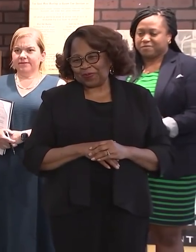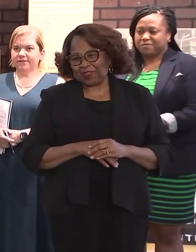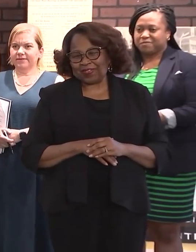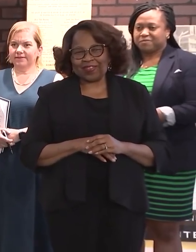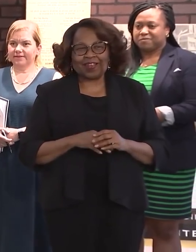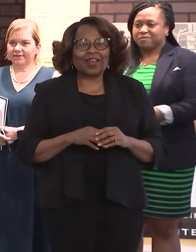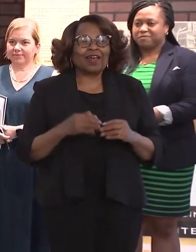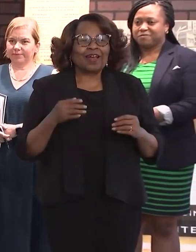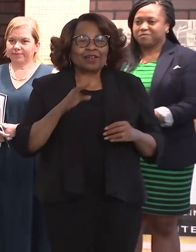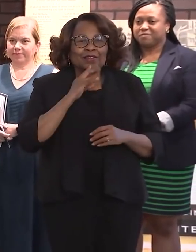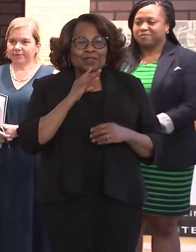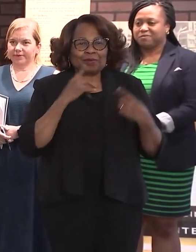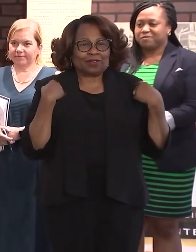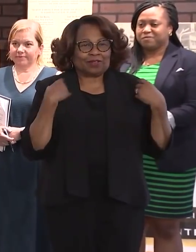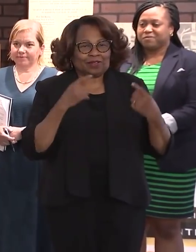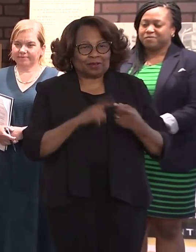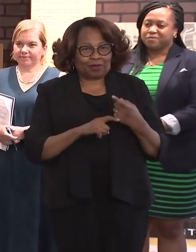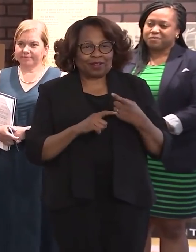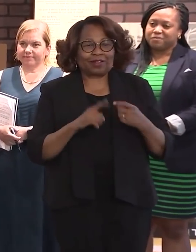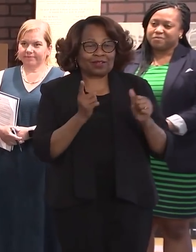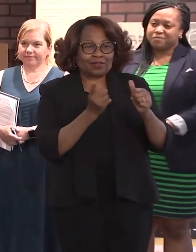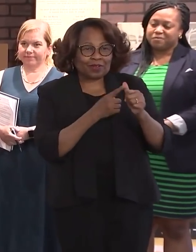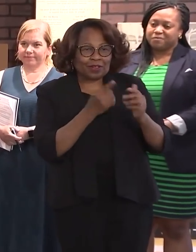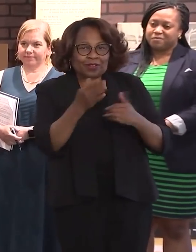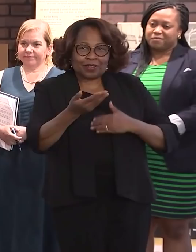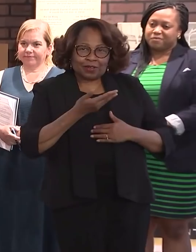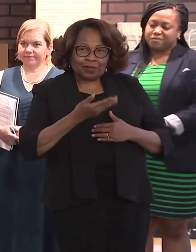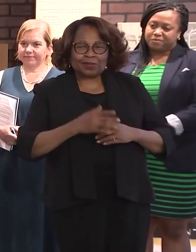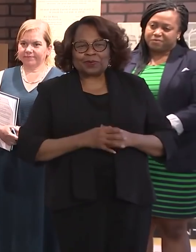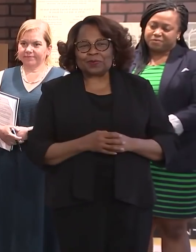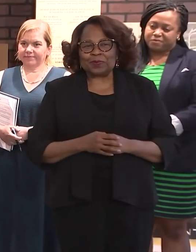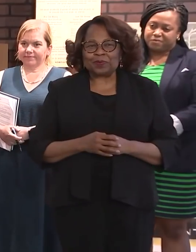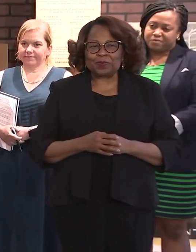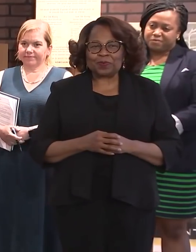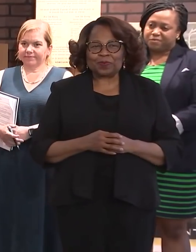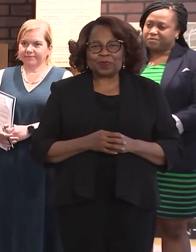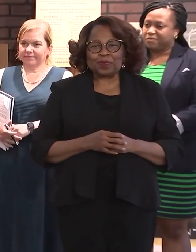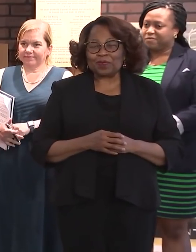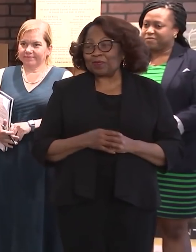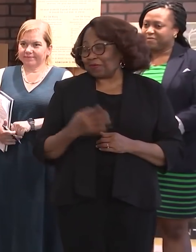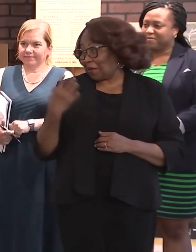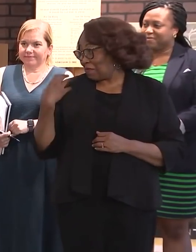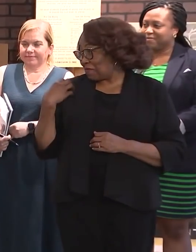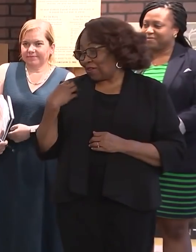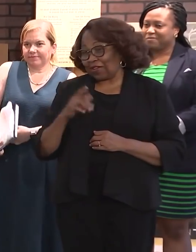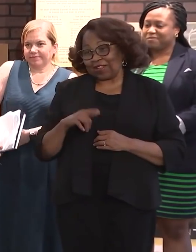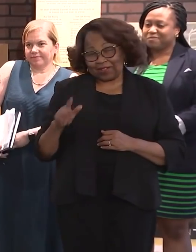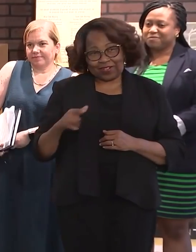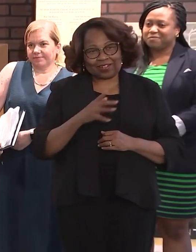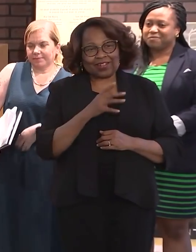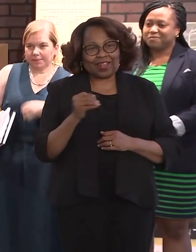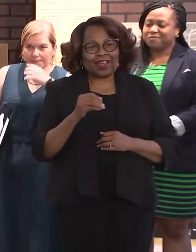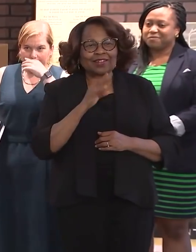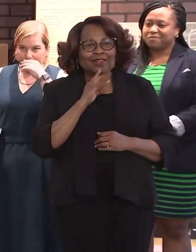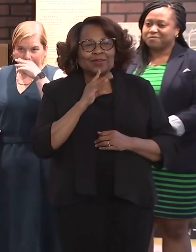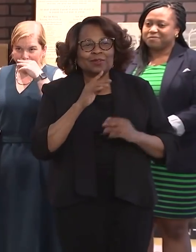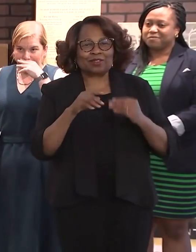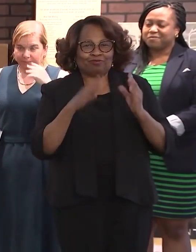Muy buenos días. Gracias a la alcaldesa, Mayor Lightfoot, y